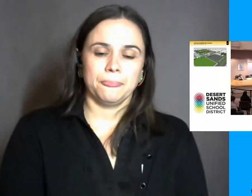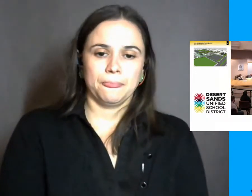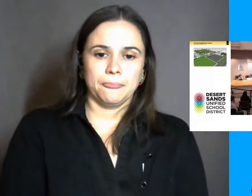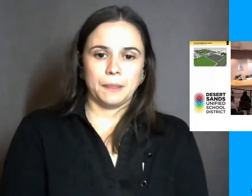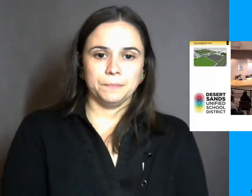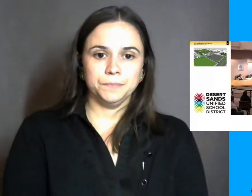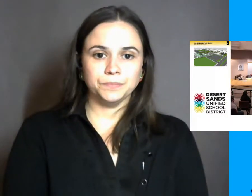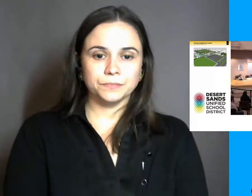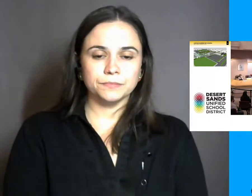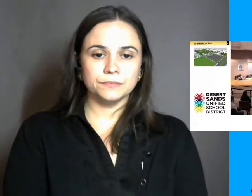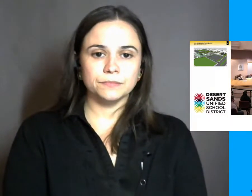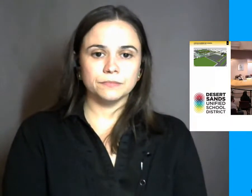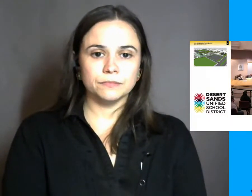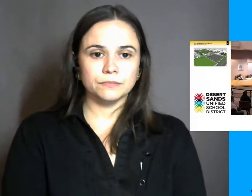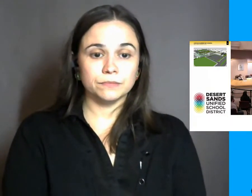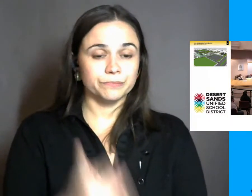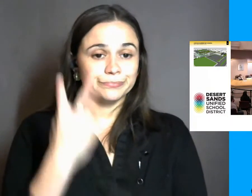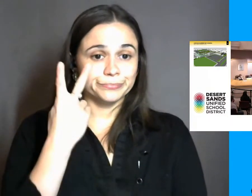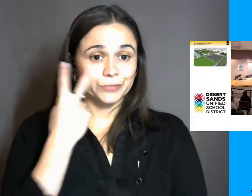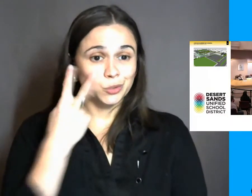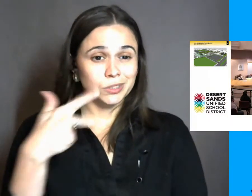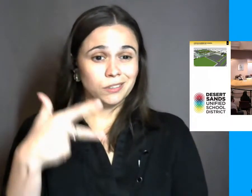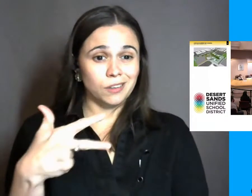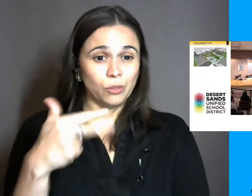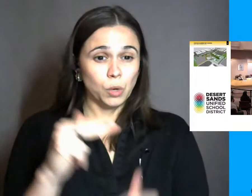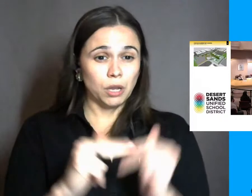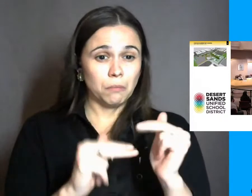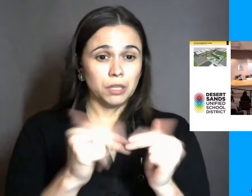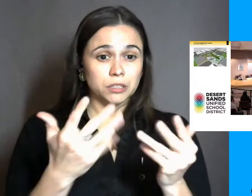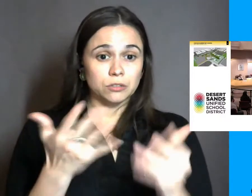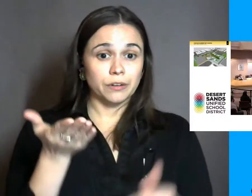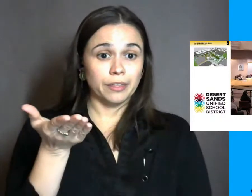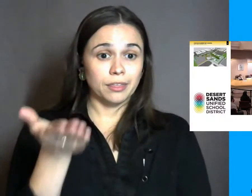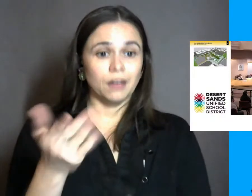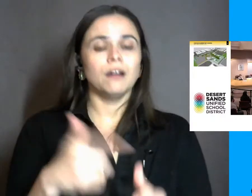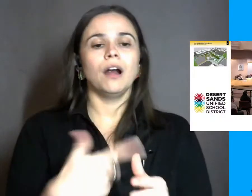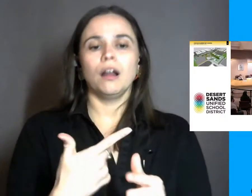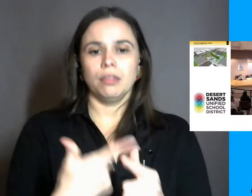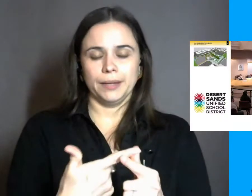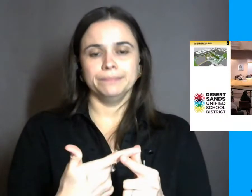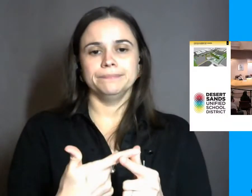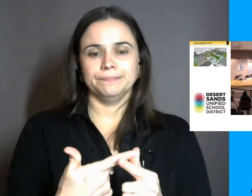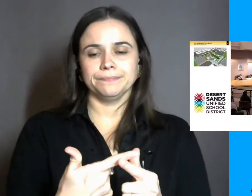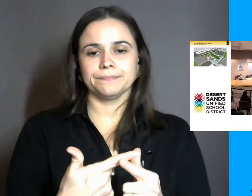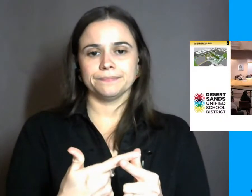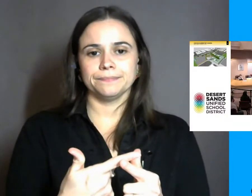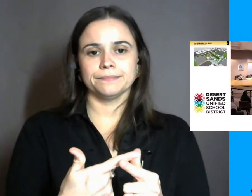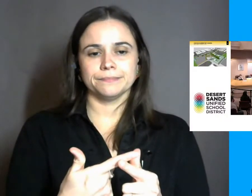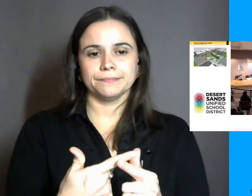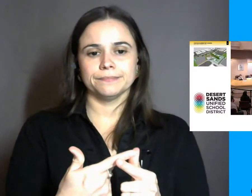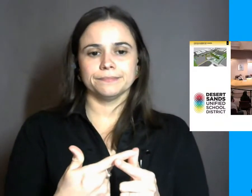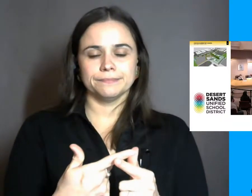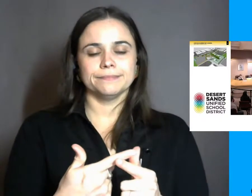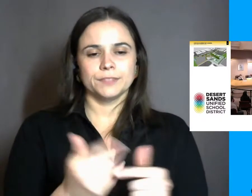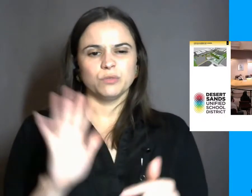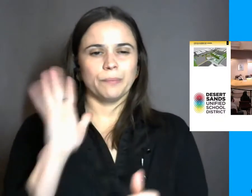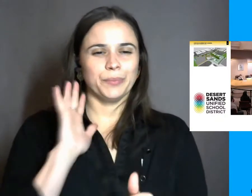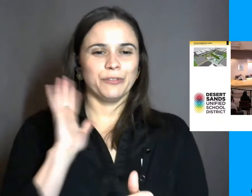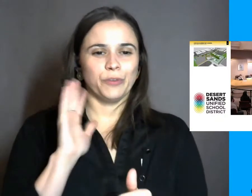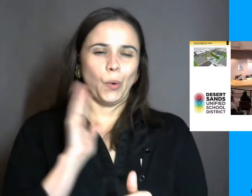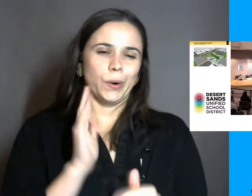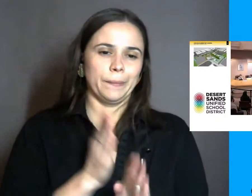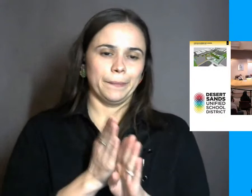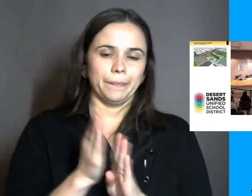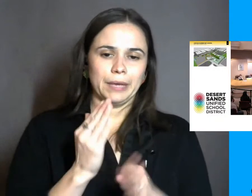all the rest of the buildings are new at this campus. There's just some more perspectives. You can look back. You can look over looking to